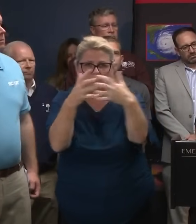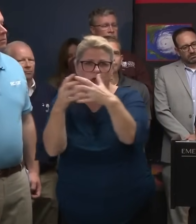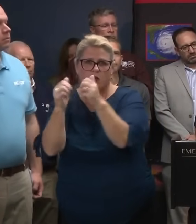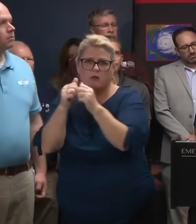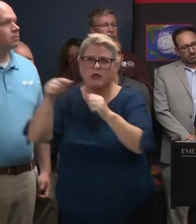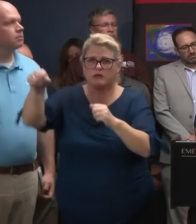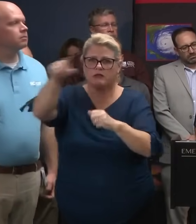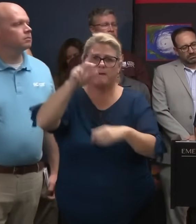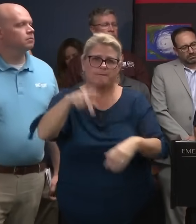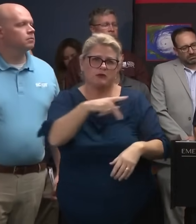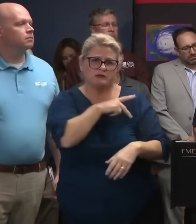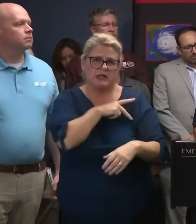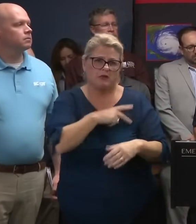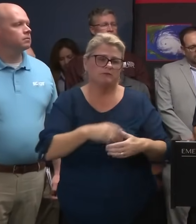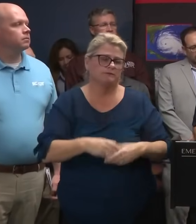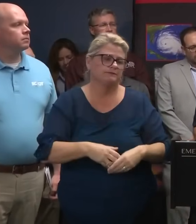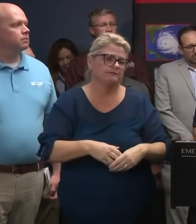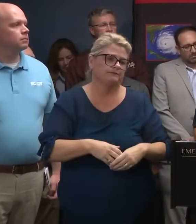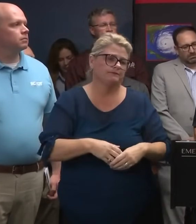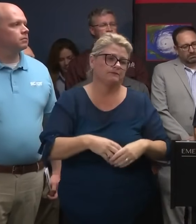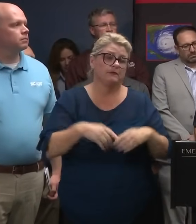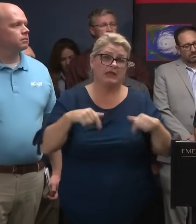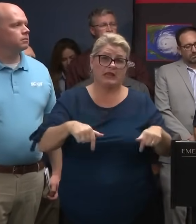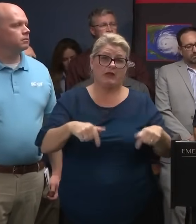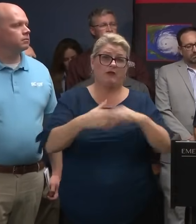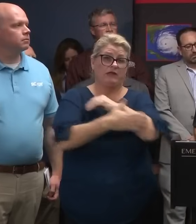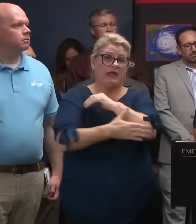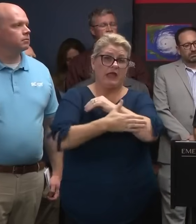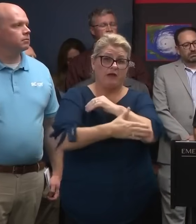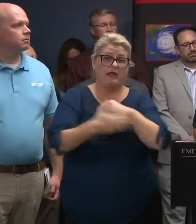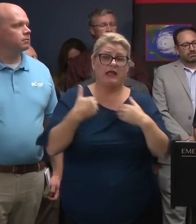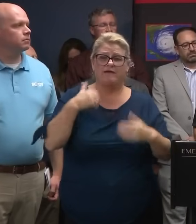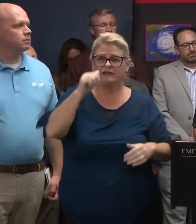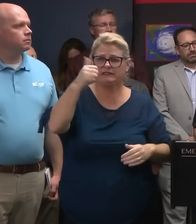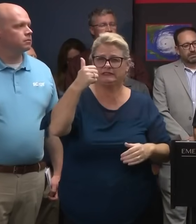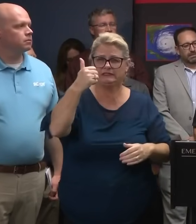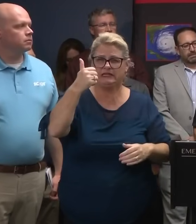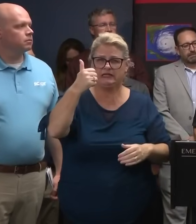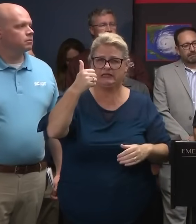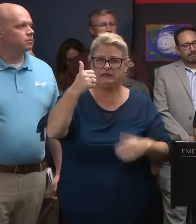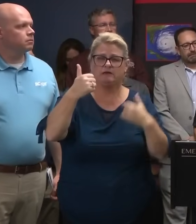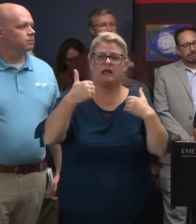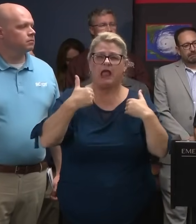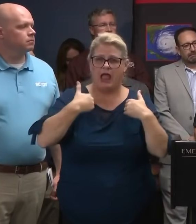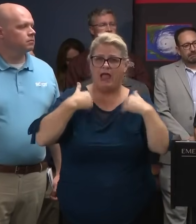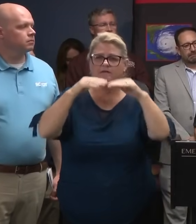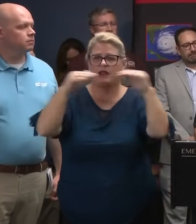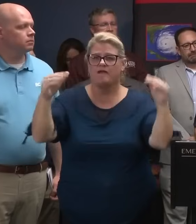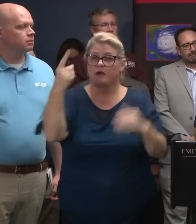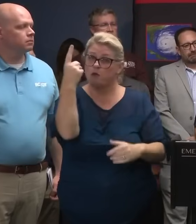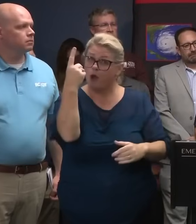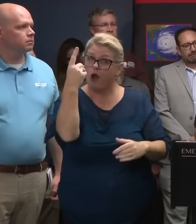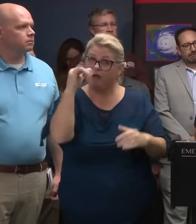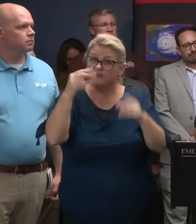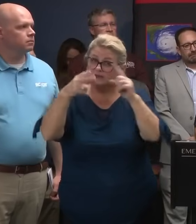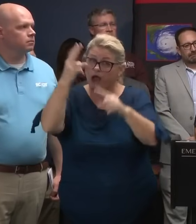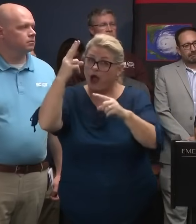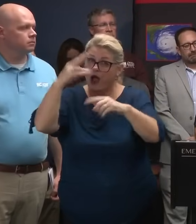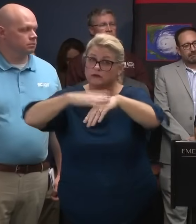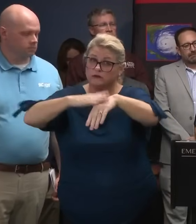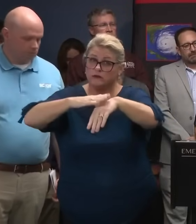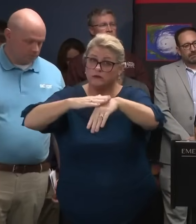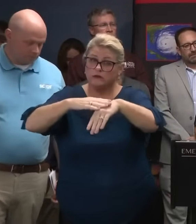personnel. At the county level, they currently have 10 counties at operating condition 1, which is the highest level of